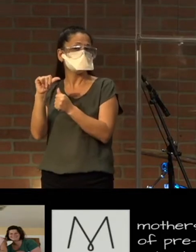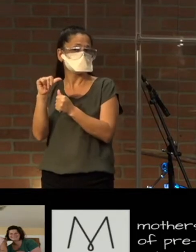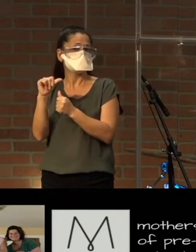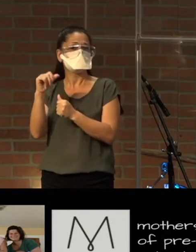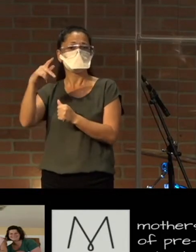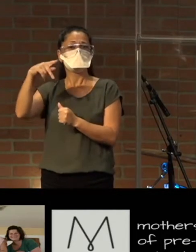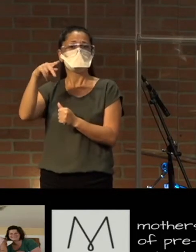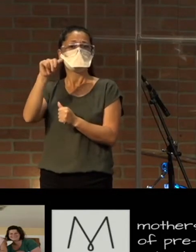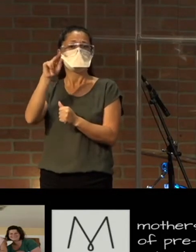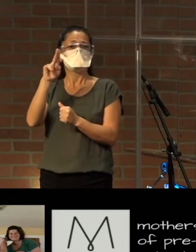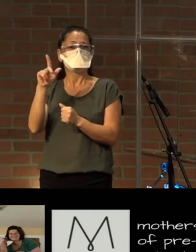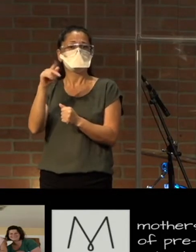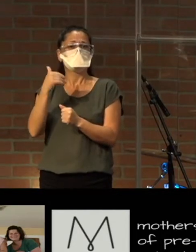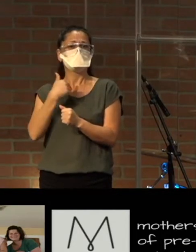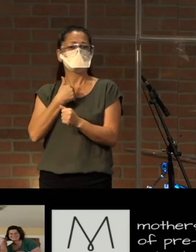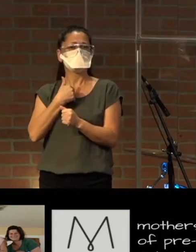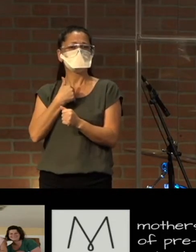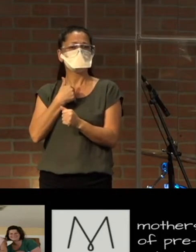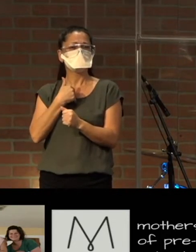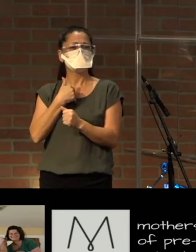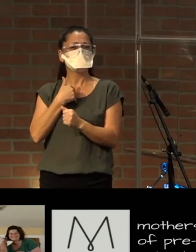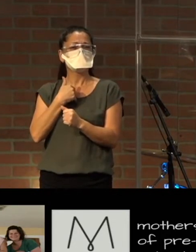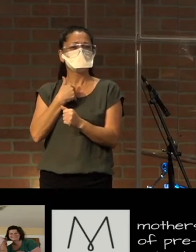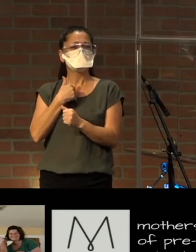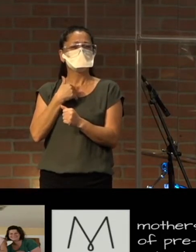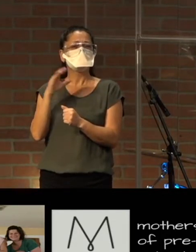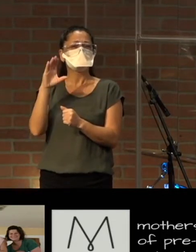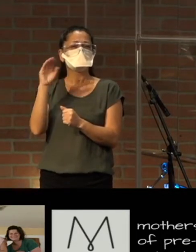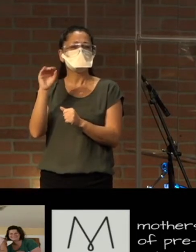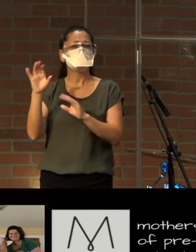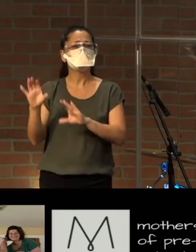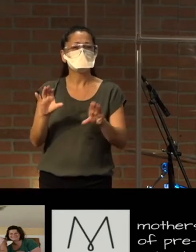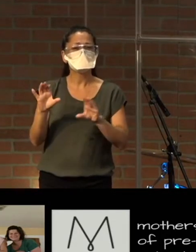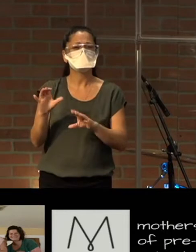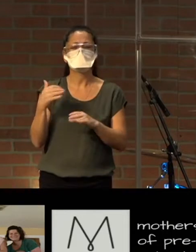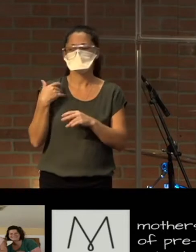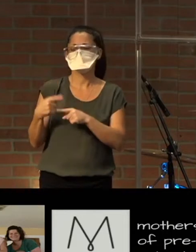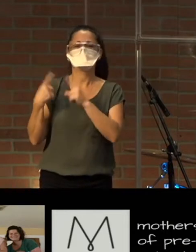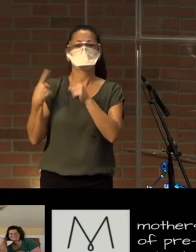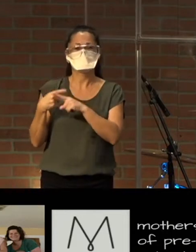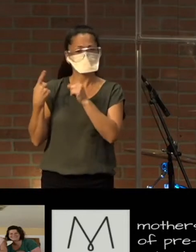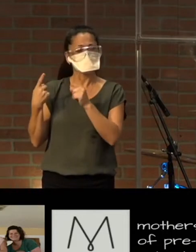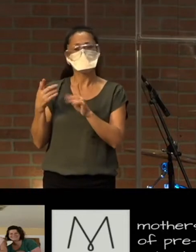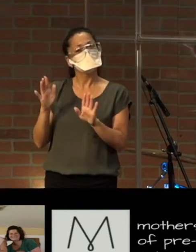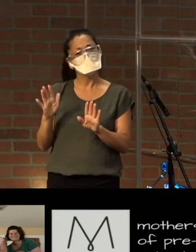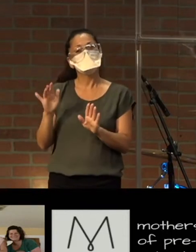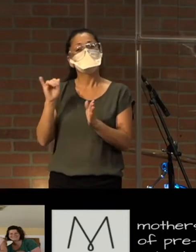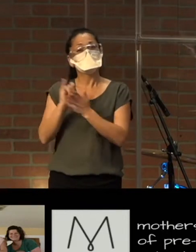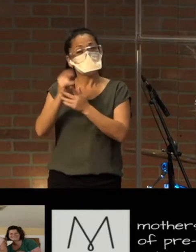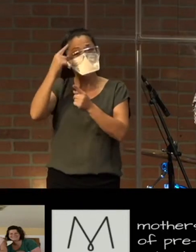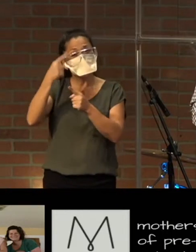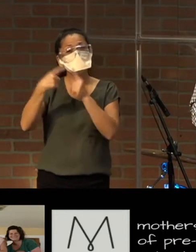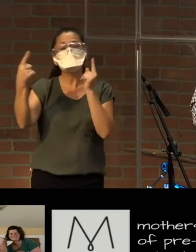dust-ups with his fellow church planters and co-laborers. So listen, disagreement is